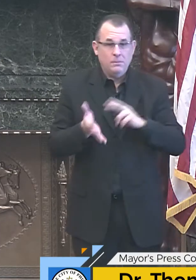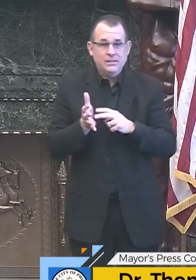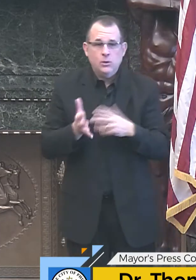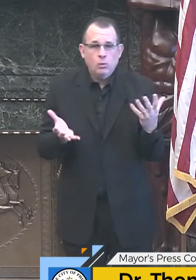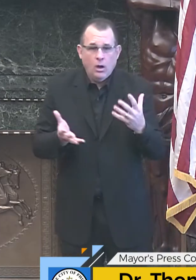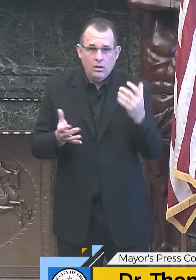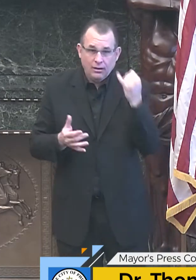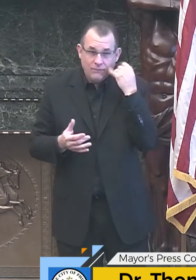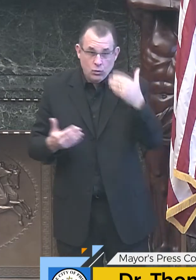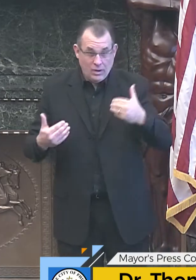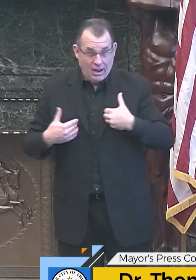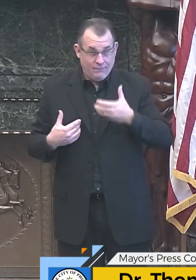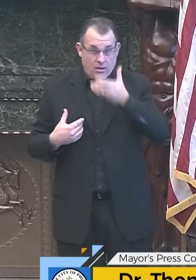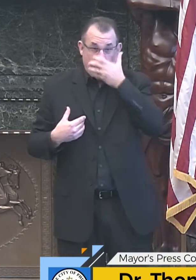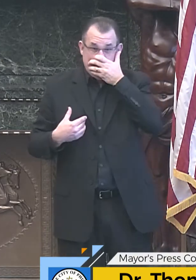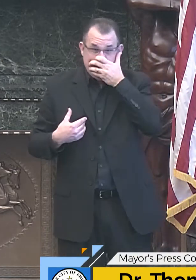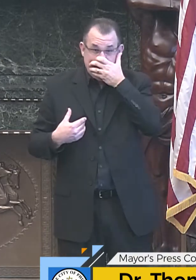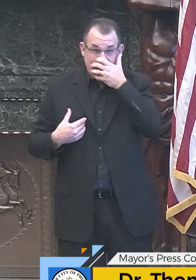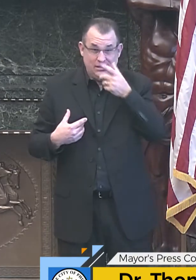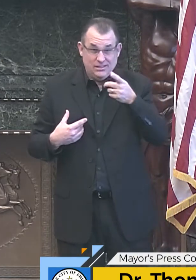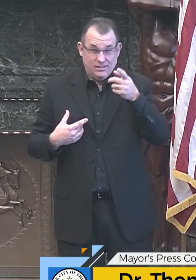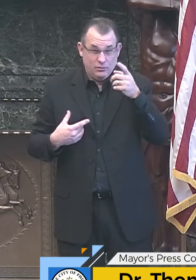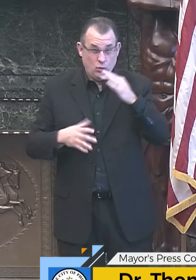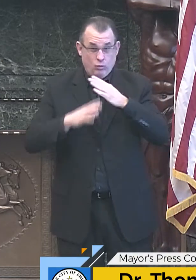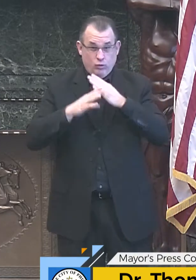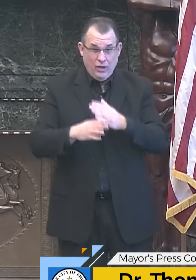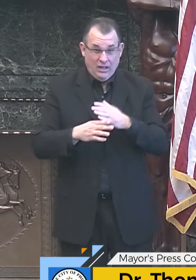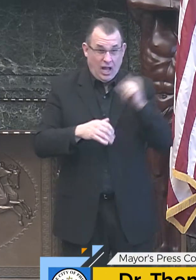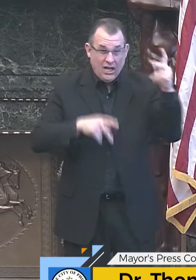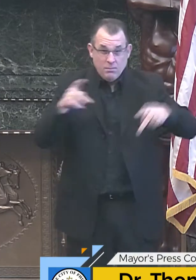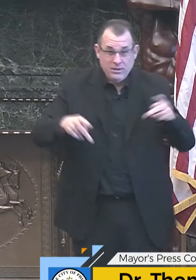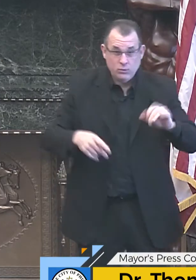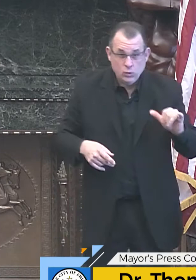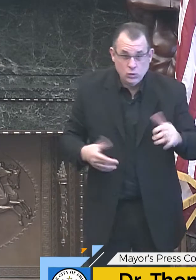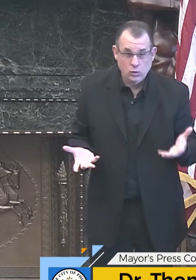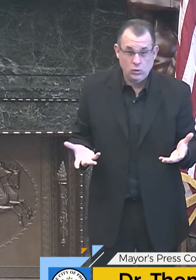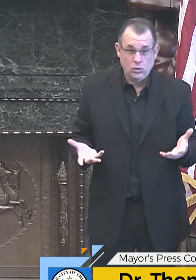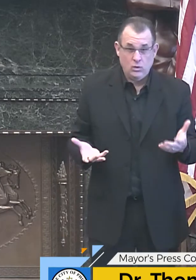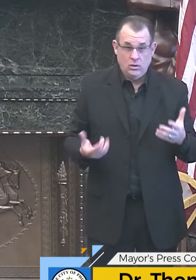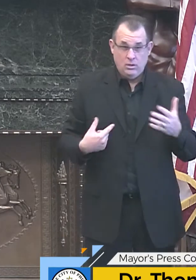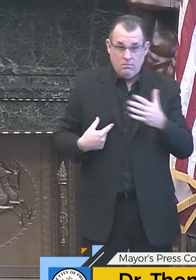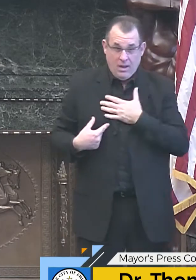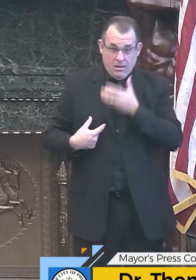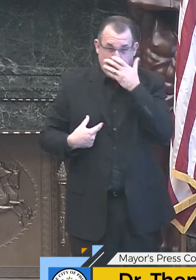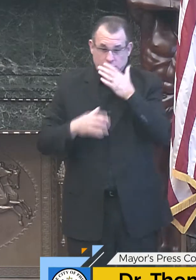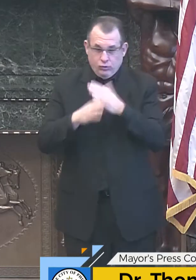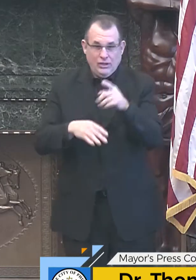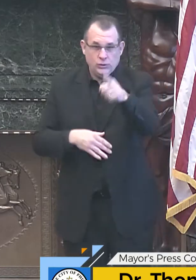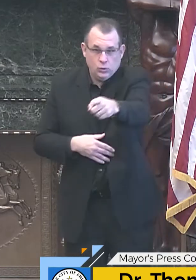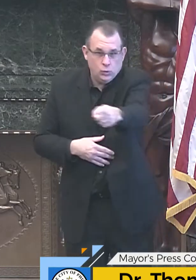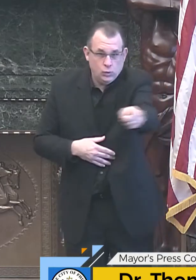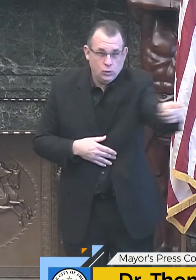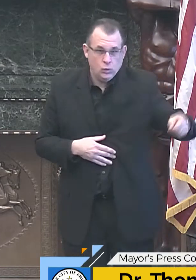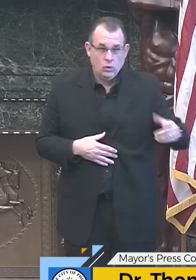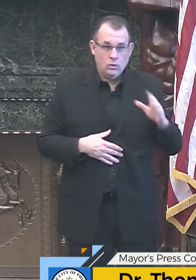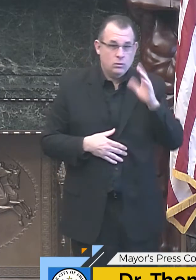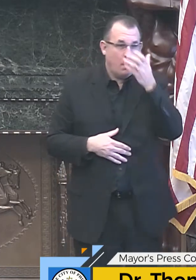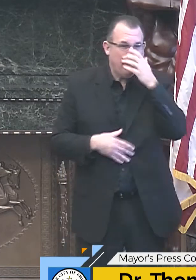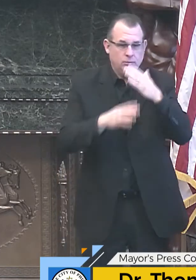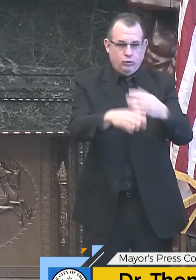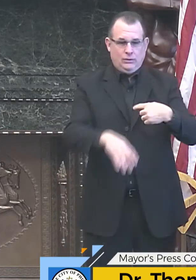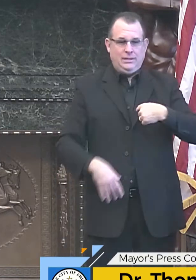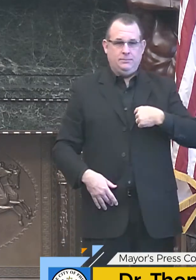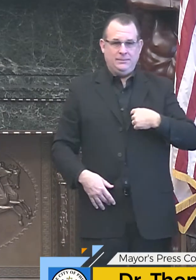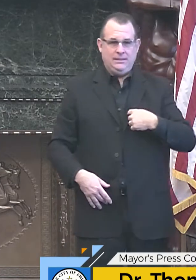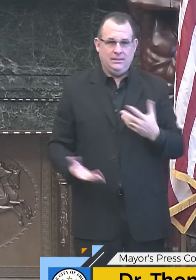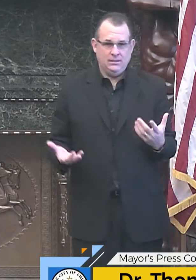a face mask, you protect the people around you. So my mask protects you, your mask protects me. The idea is that this infection is